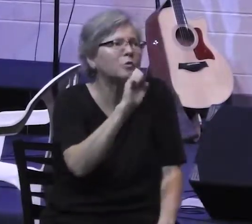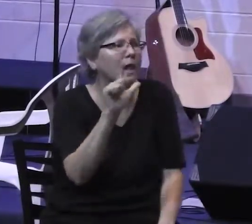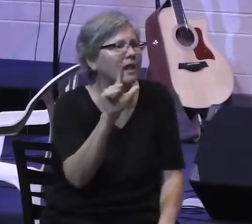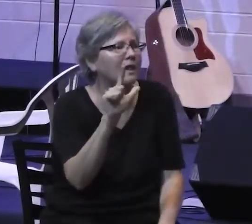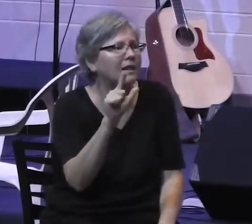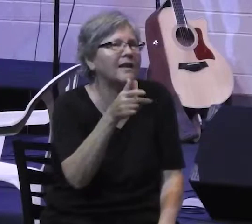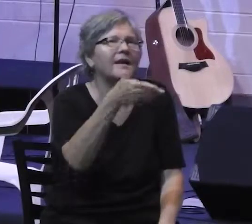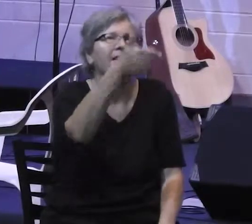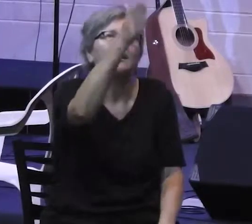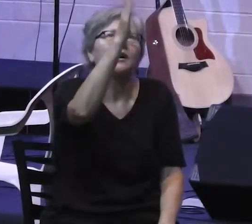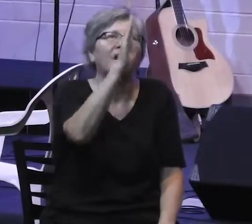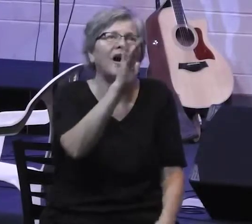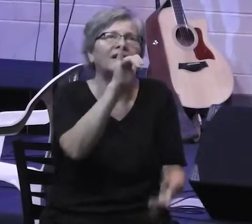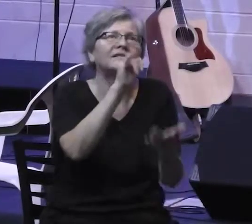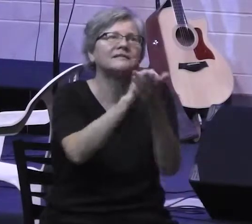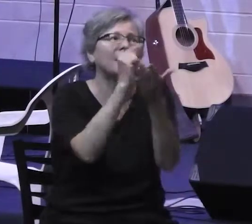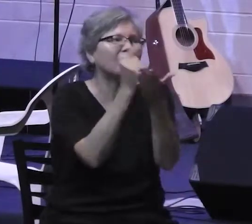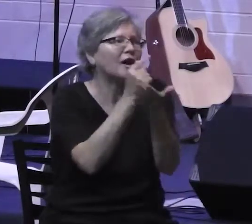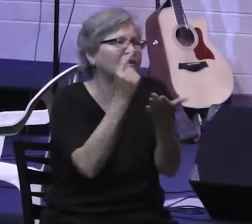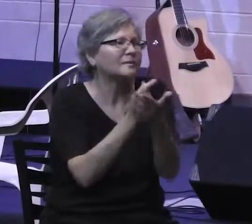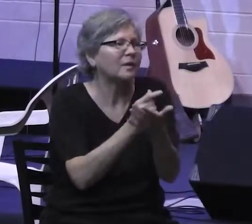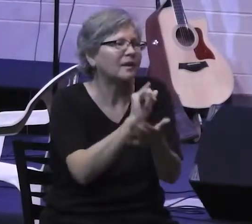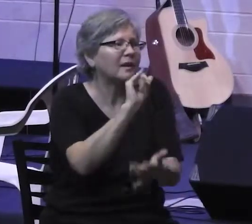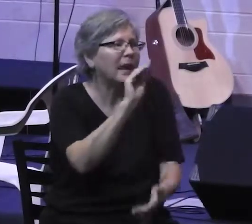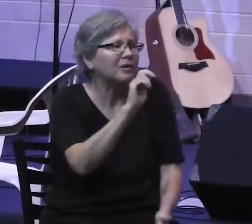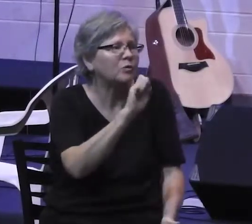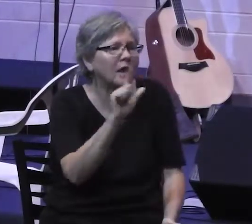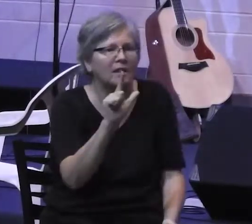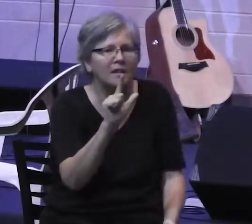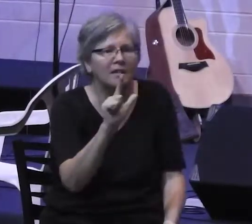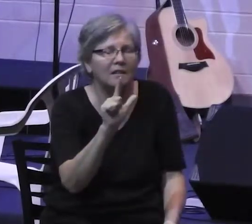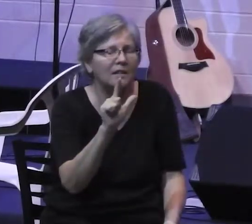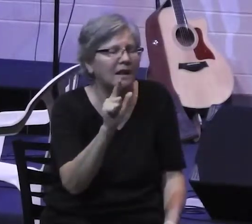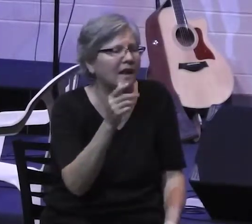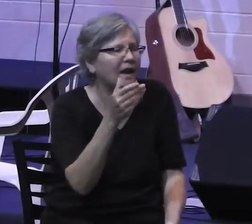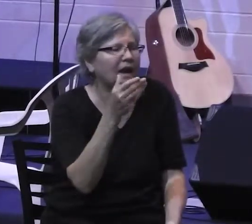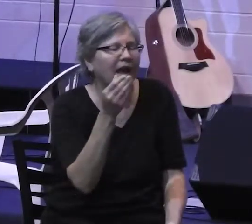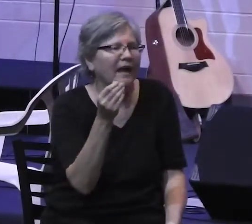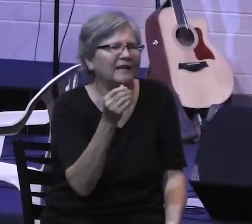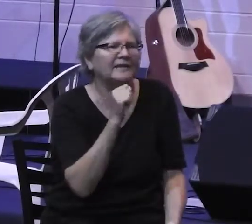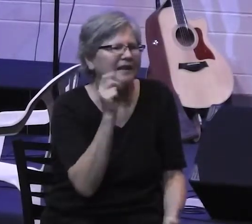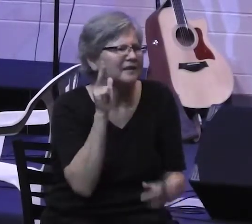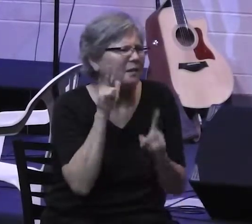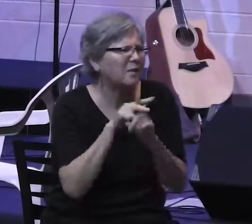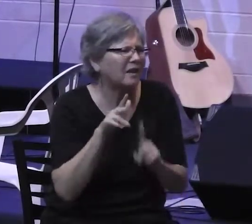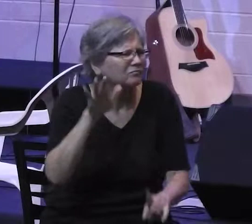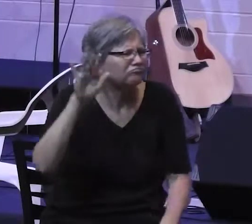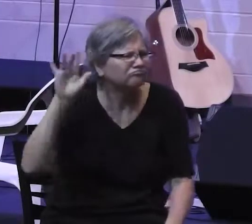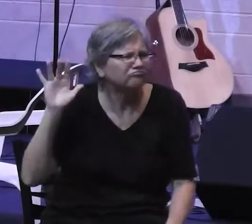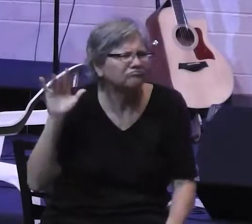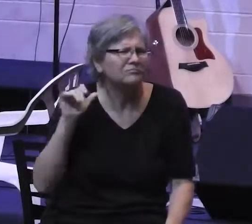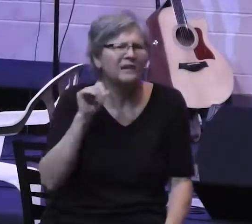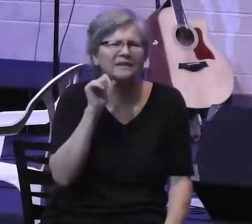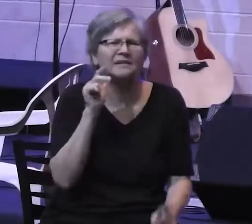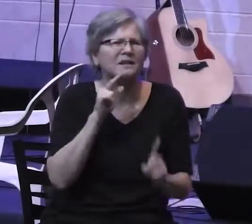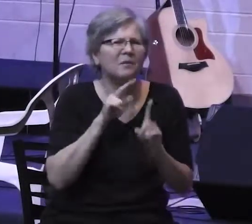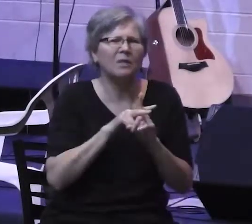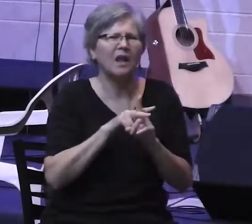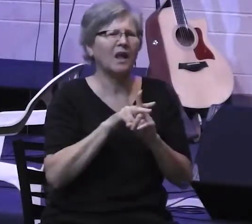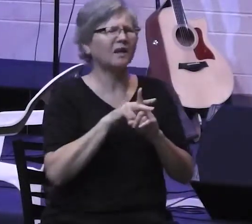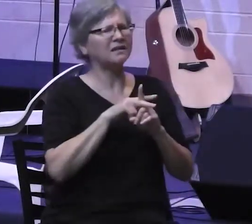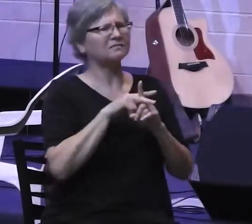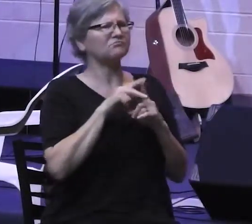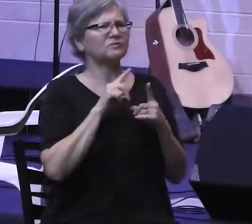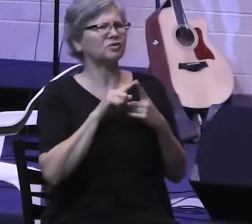the gospel of Emmanuel. And guess what? It applies to not just back then, or it applies not just to